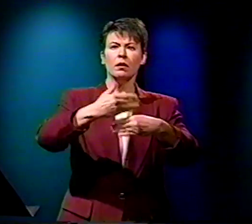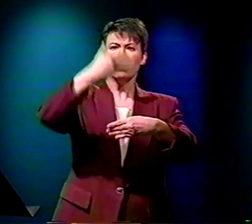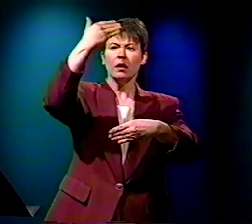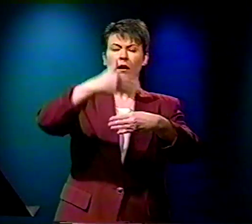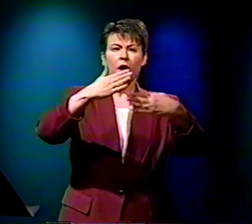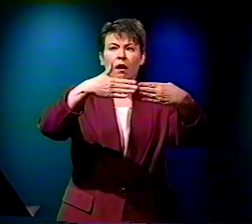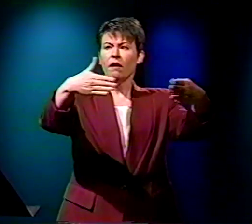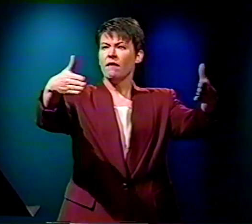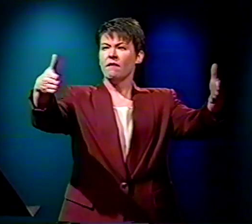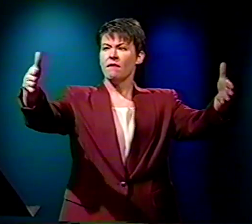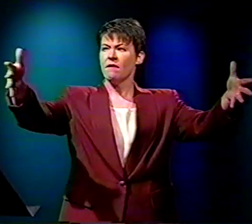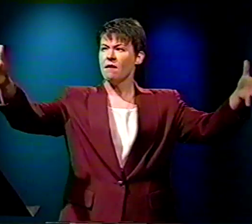Interpreters have become